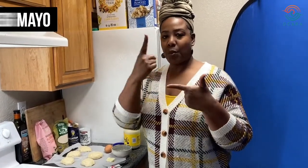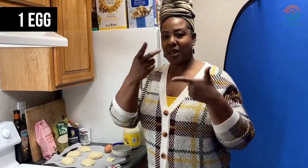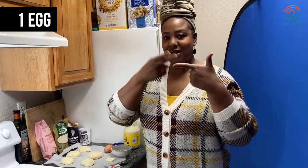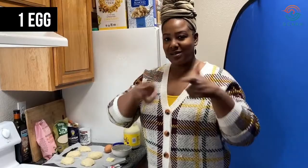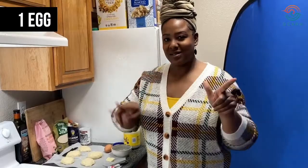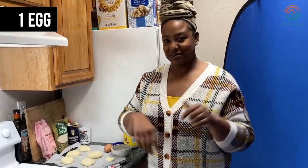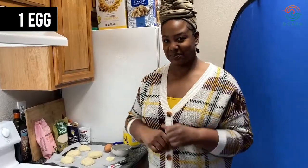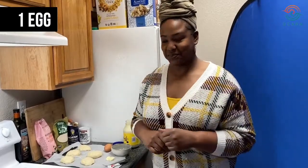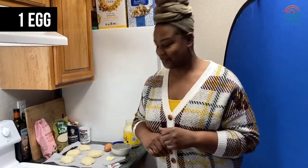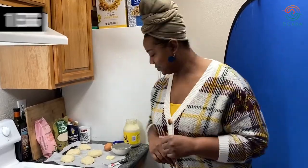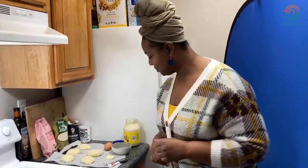mayo and 1 egg.